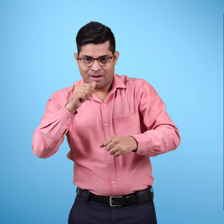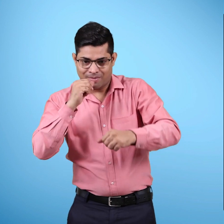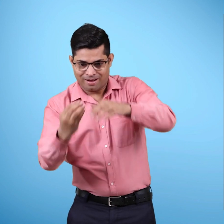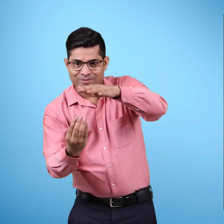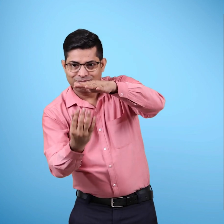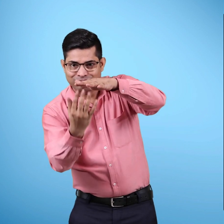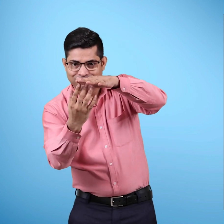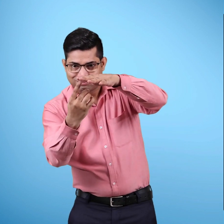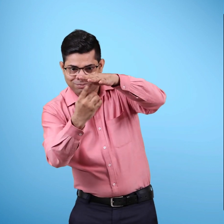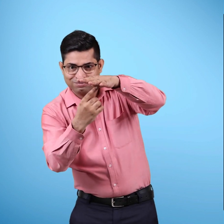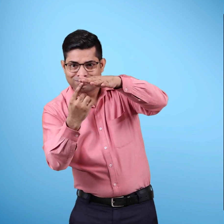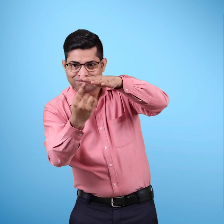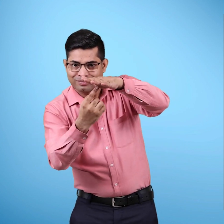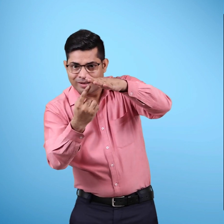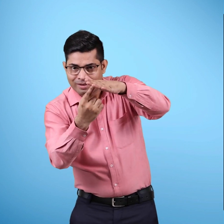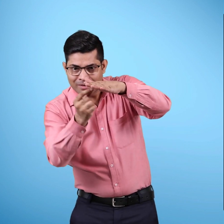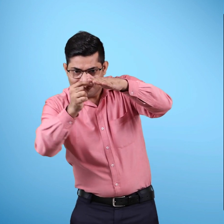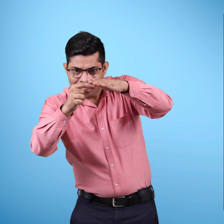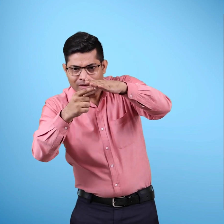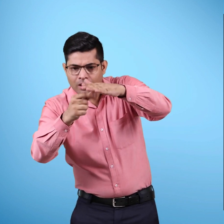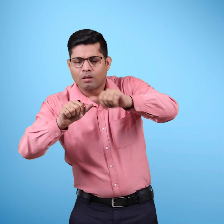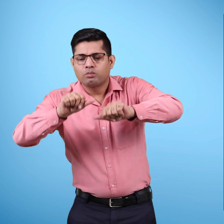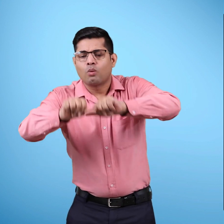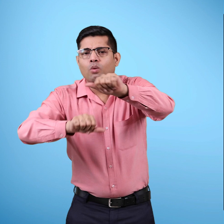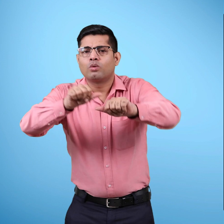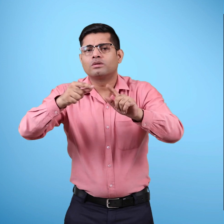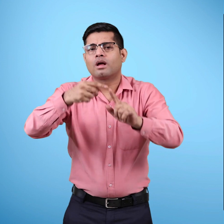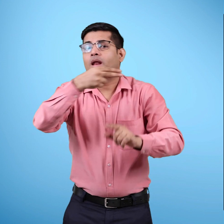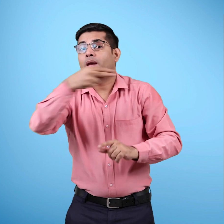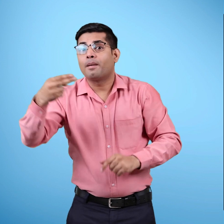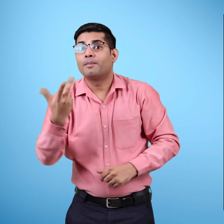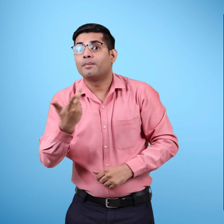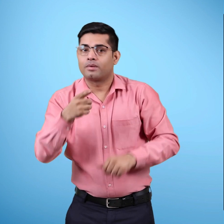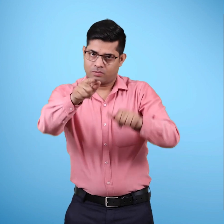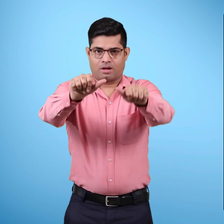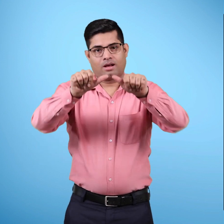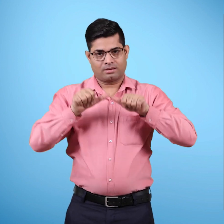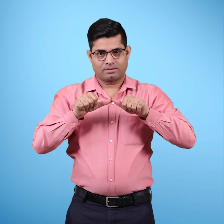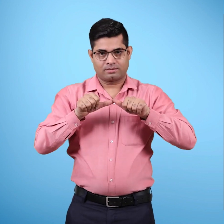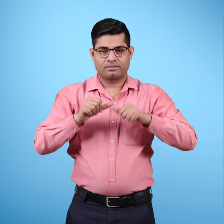water drops appear on the polythene cover? Leaves also have another function.